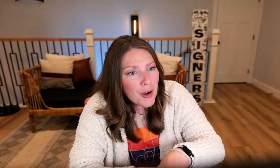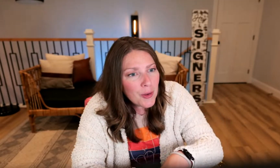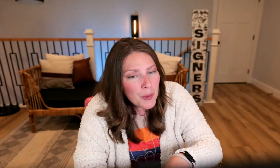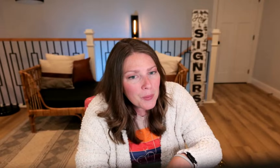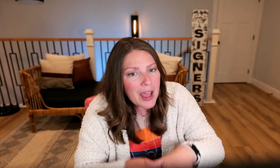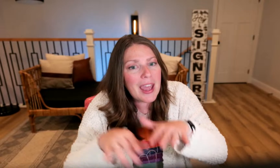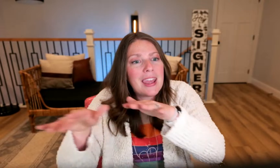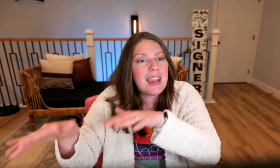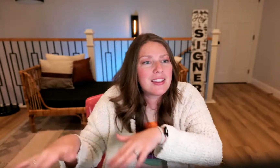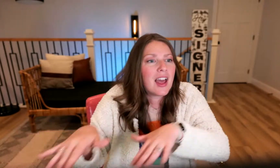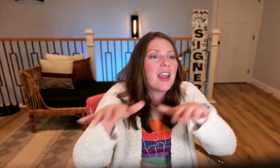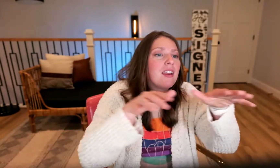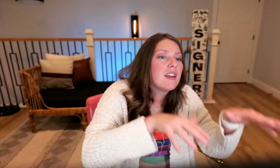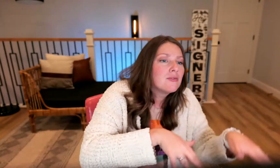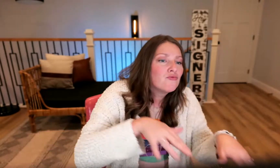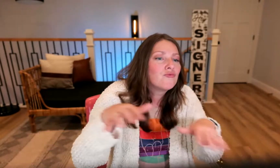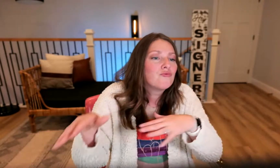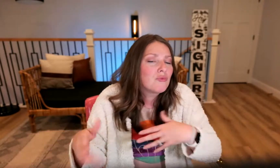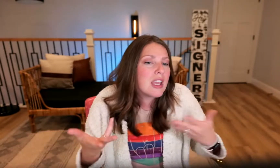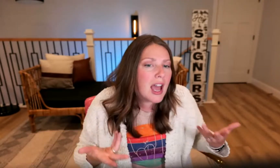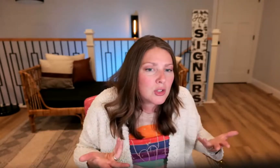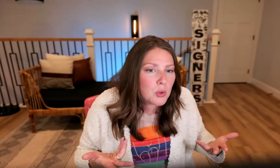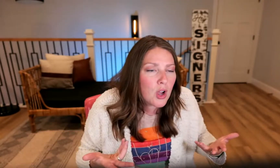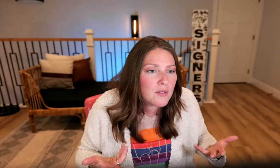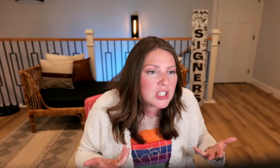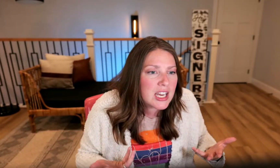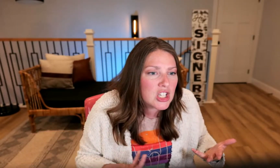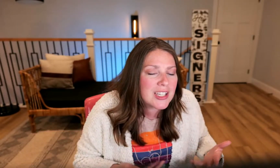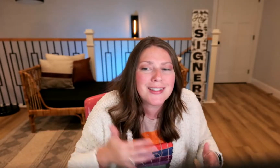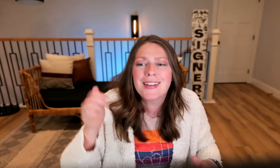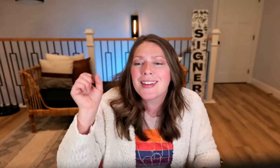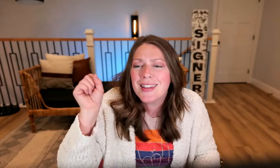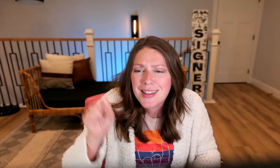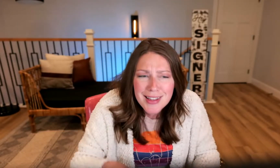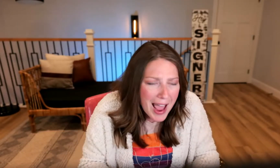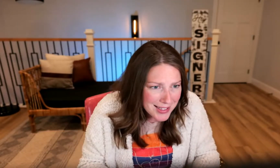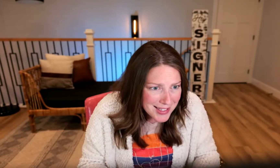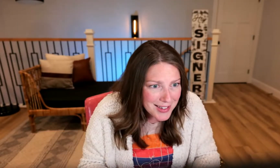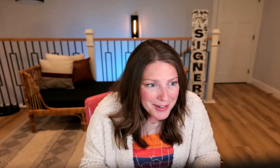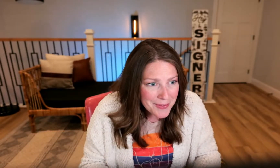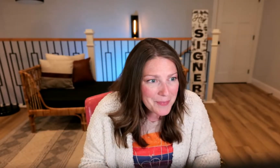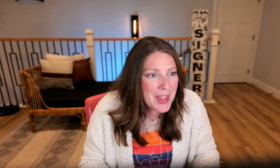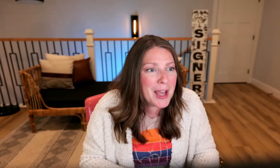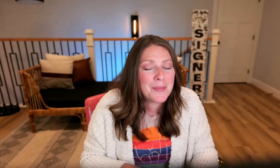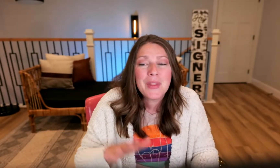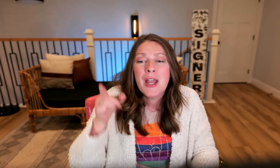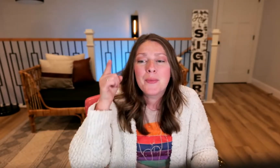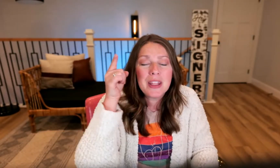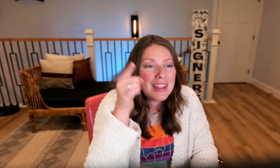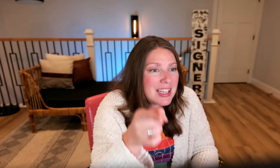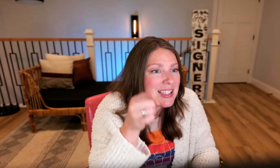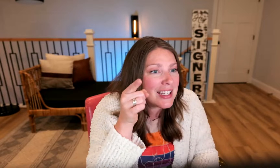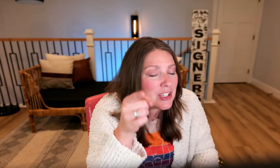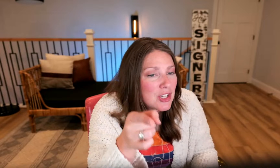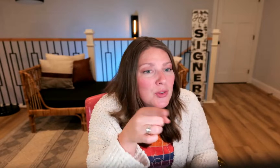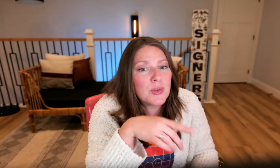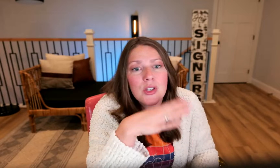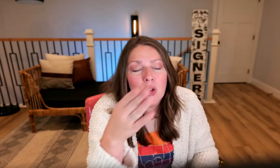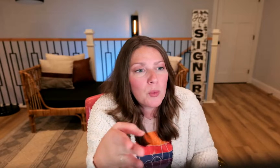go away in like casual conversations? Yes. But this is used